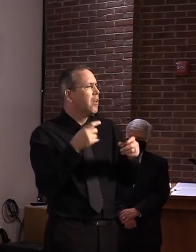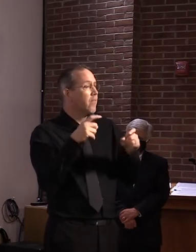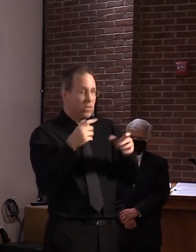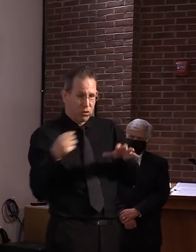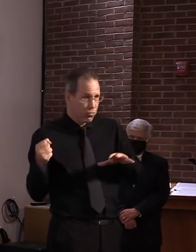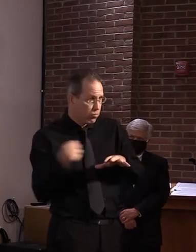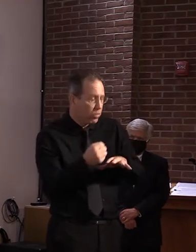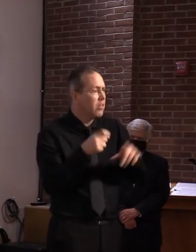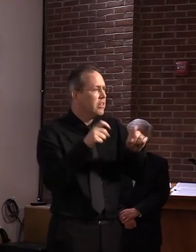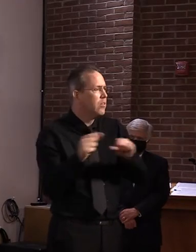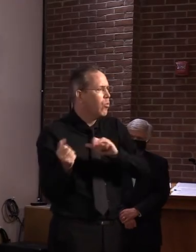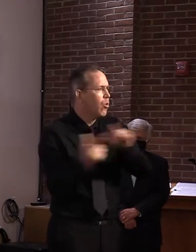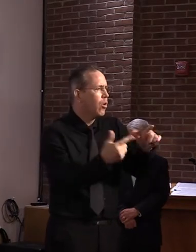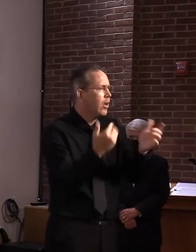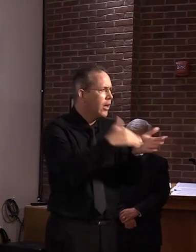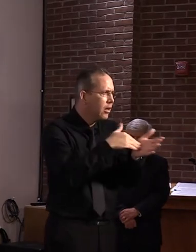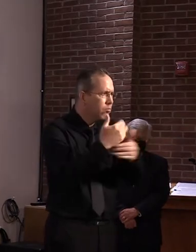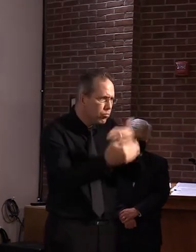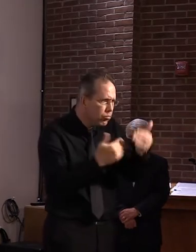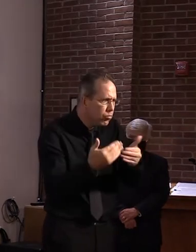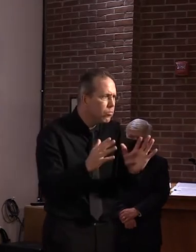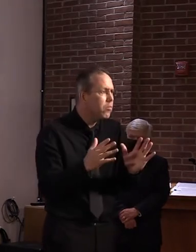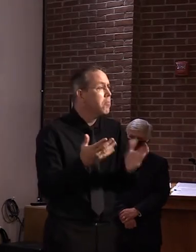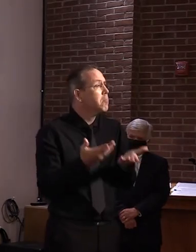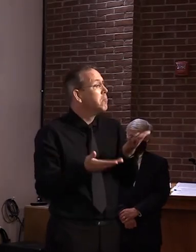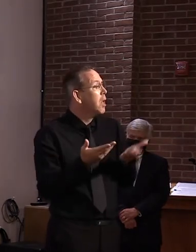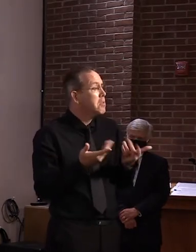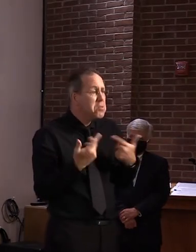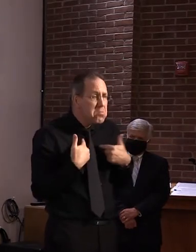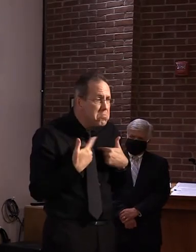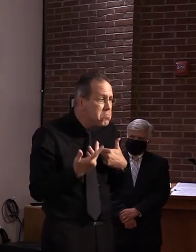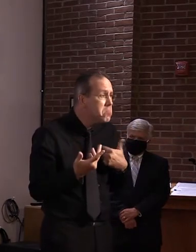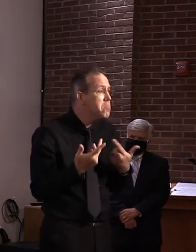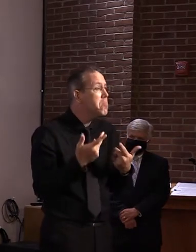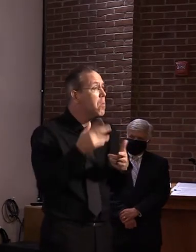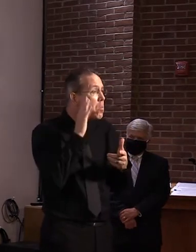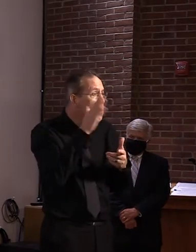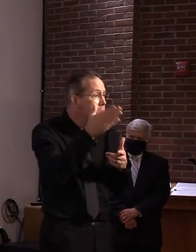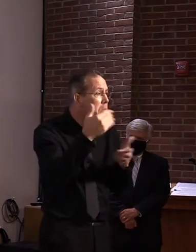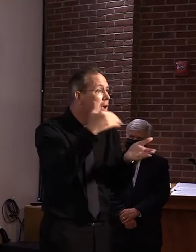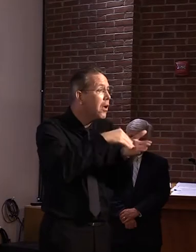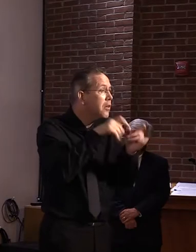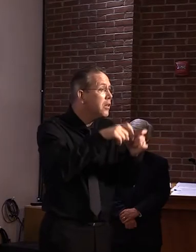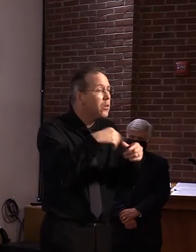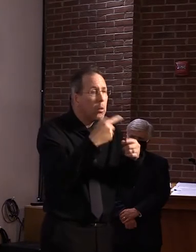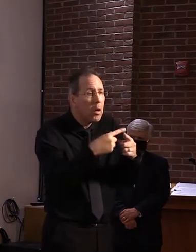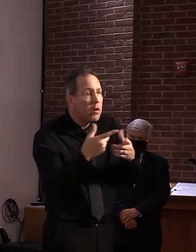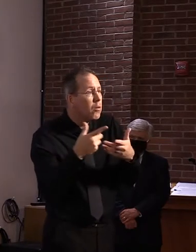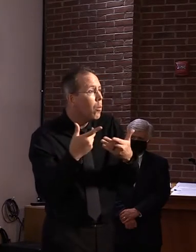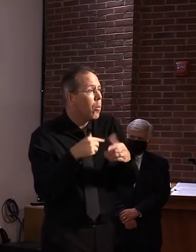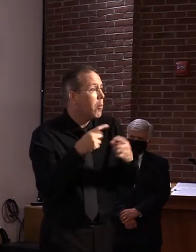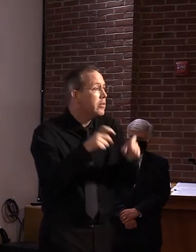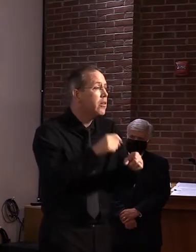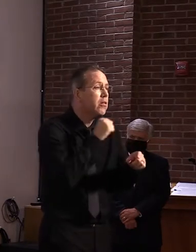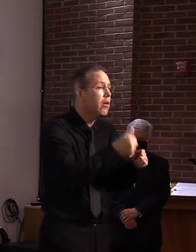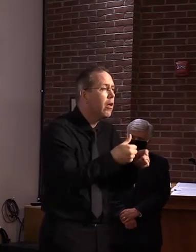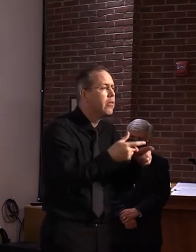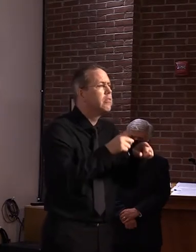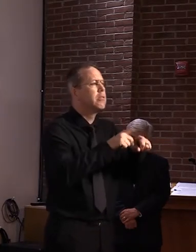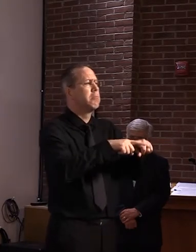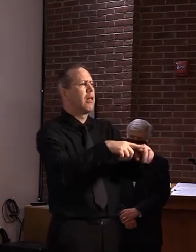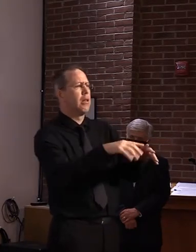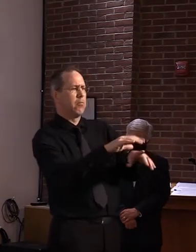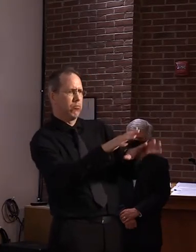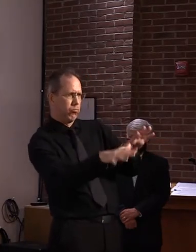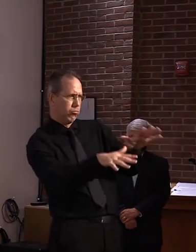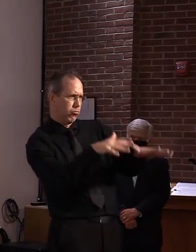It still might eventuate in an entire facility being tested. I'm not saying that isn't a possibility. But it would be more nuanced of an